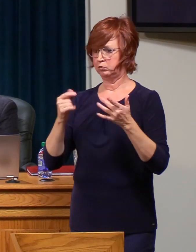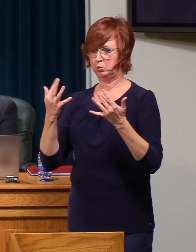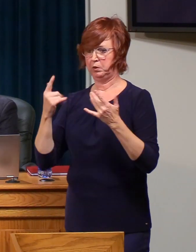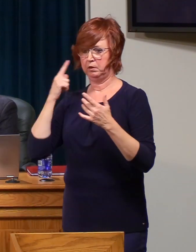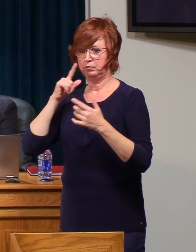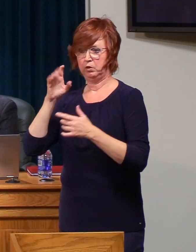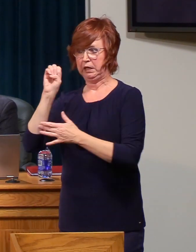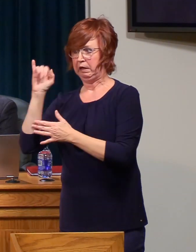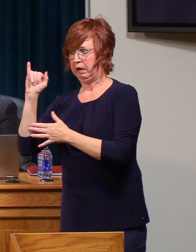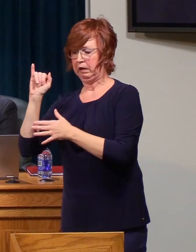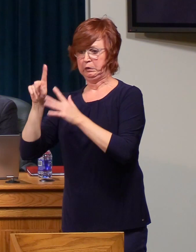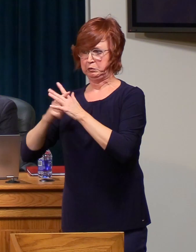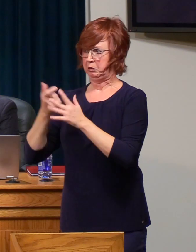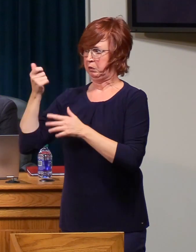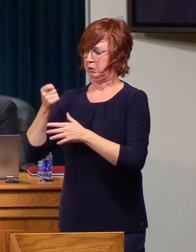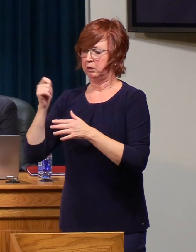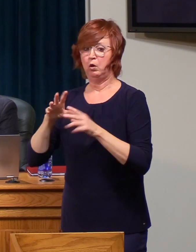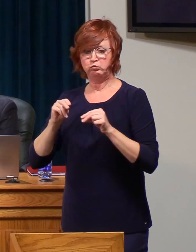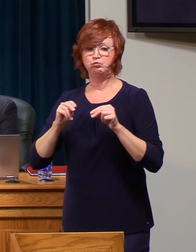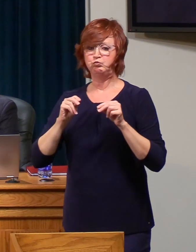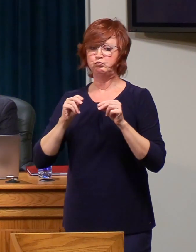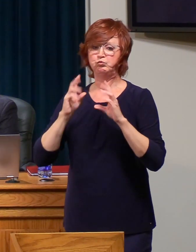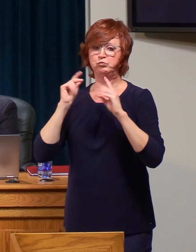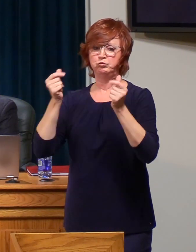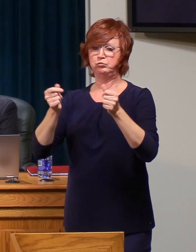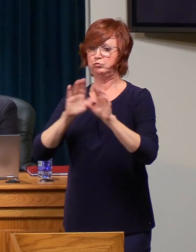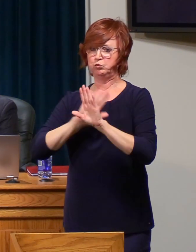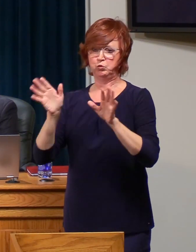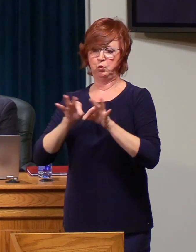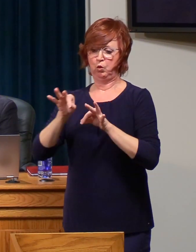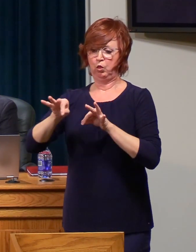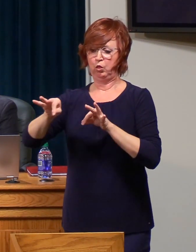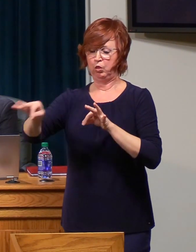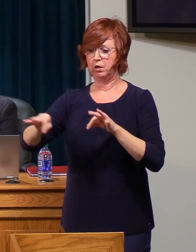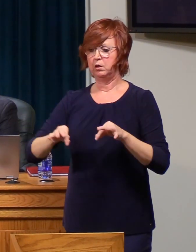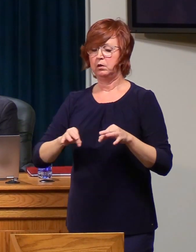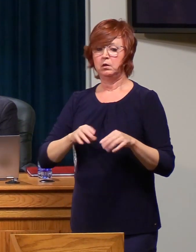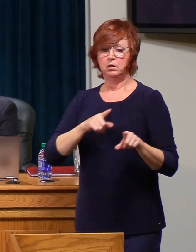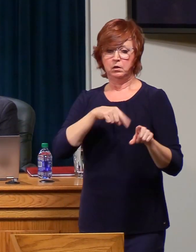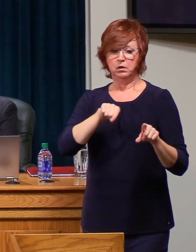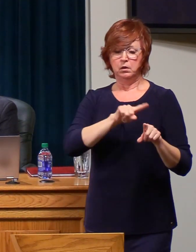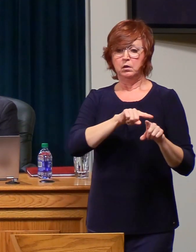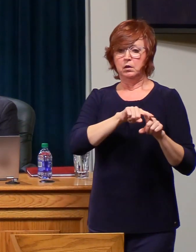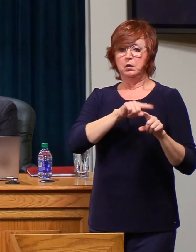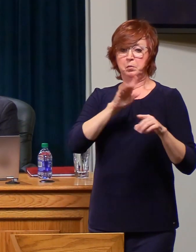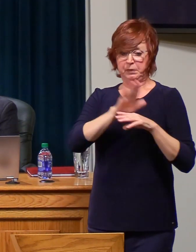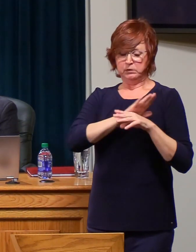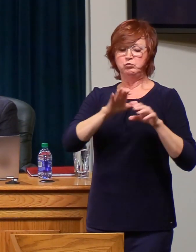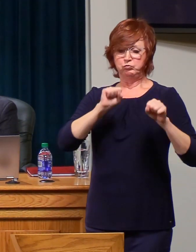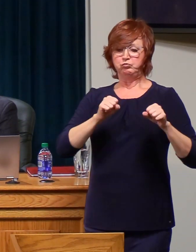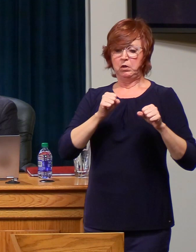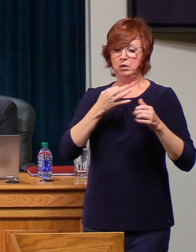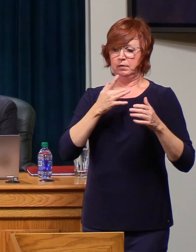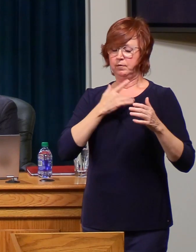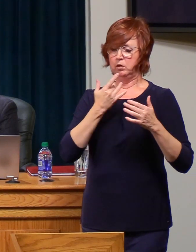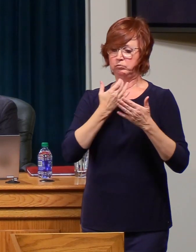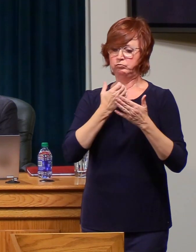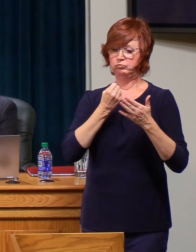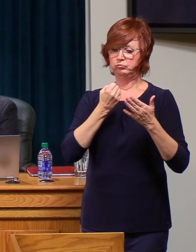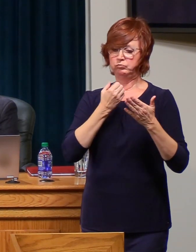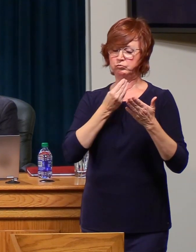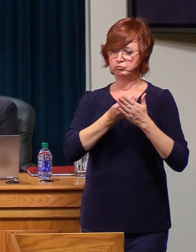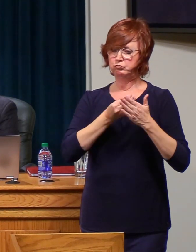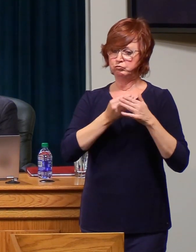programs, while keeping employers financially stable to ensure that employees have a job to return